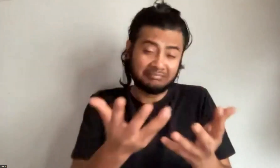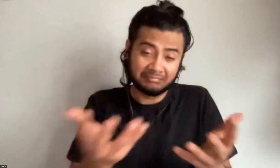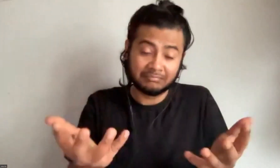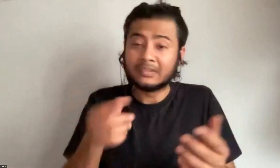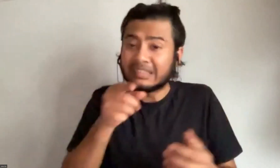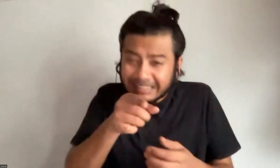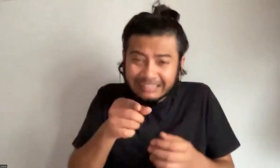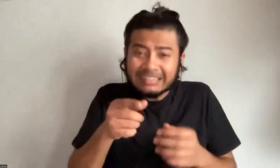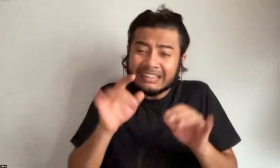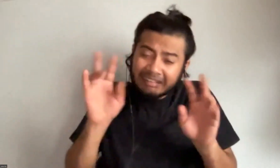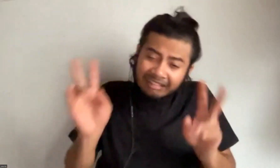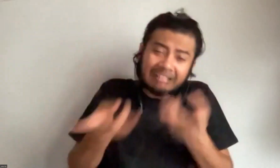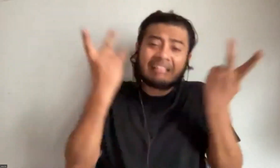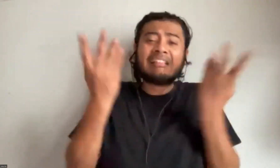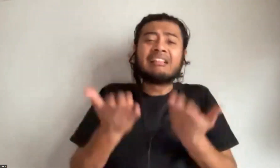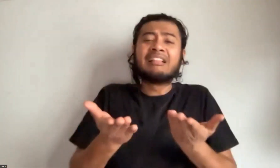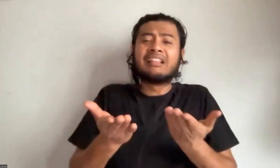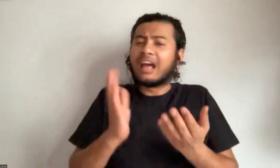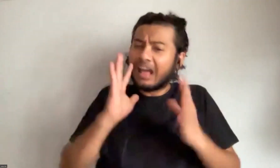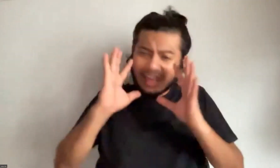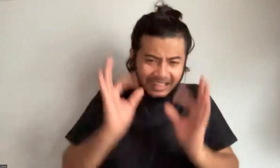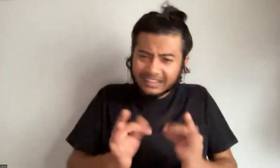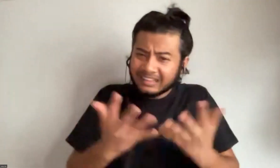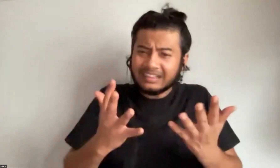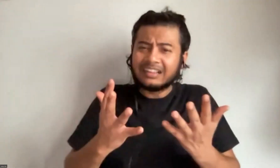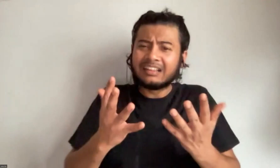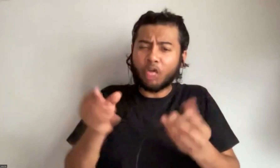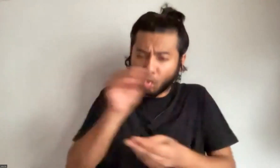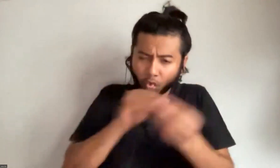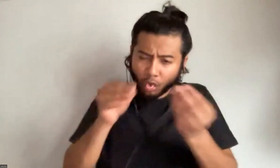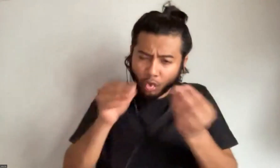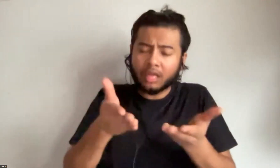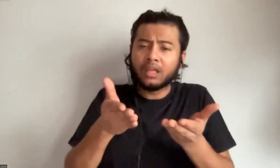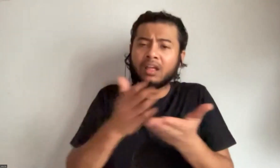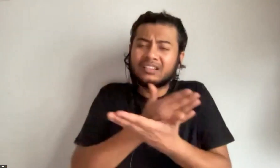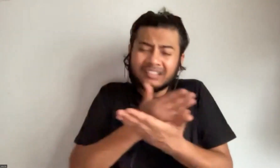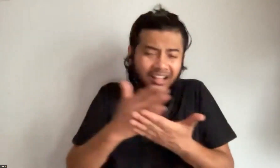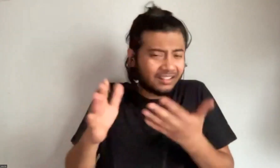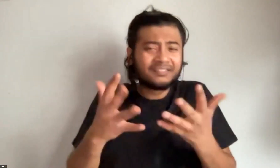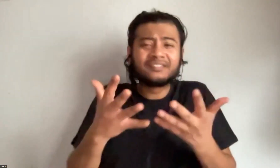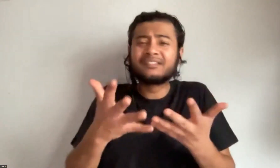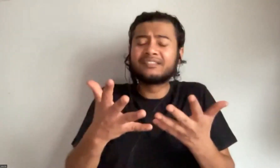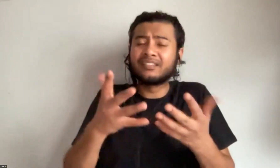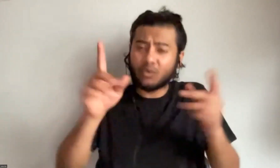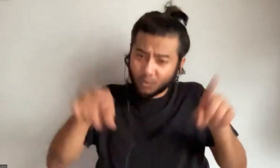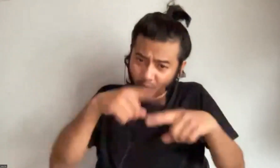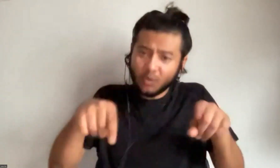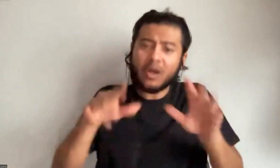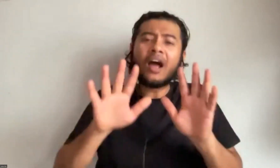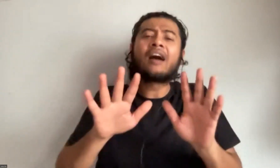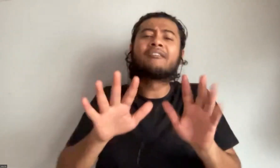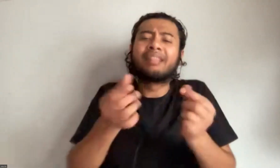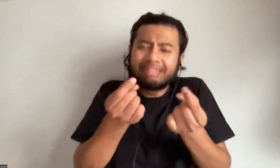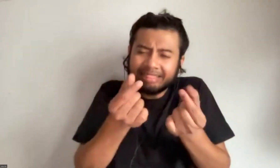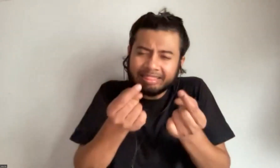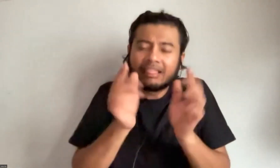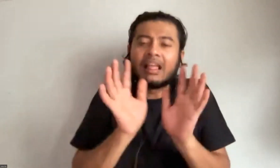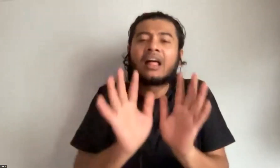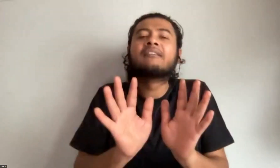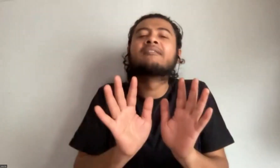We come to this material world as a very pure soul, but the moment our soul comes in touch with the material world,